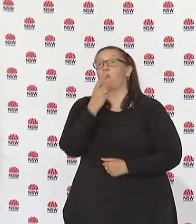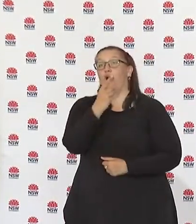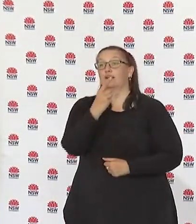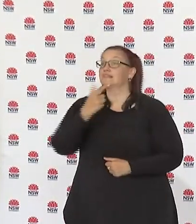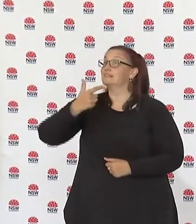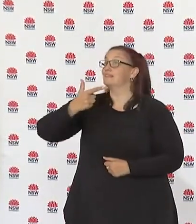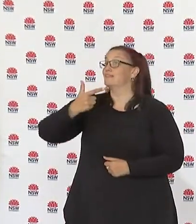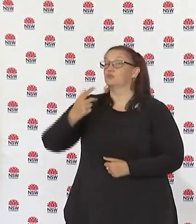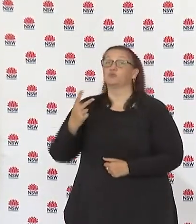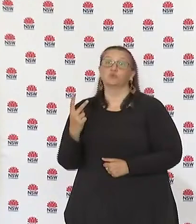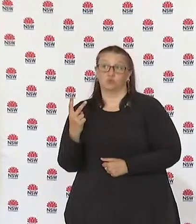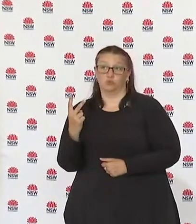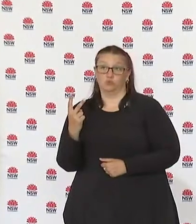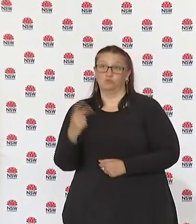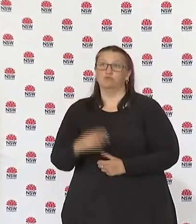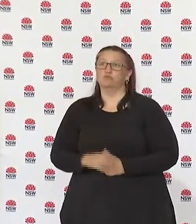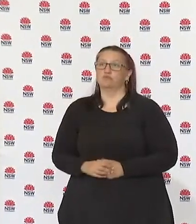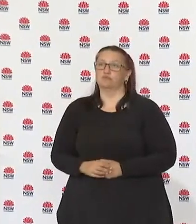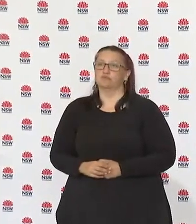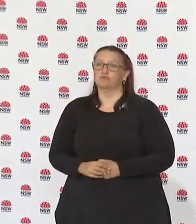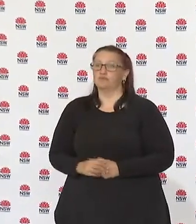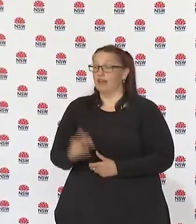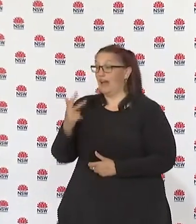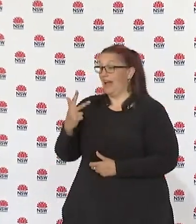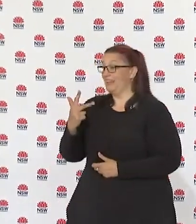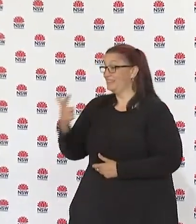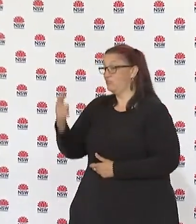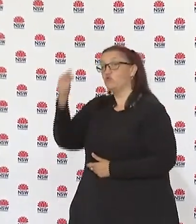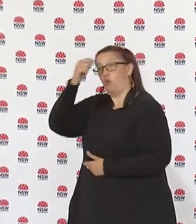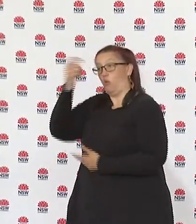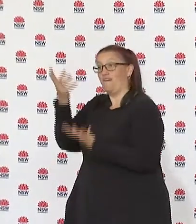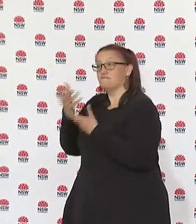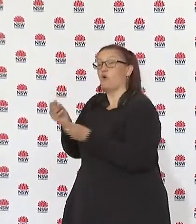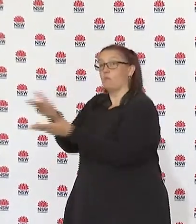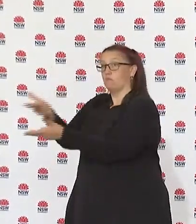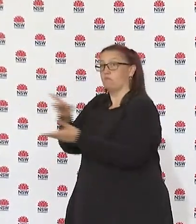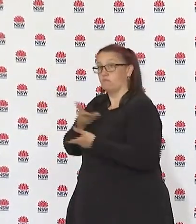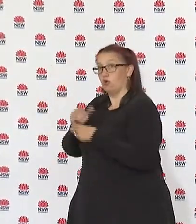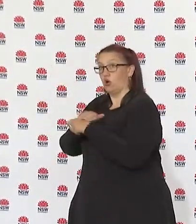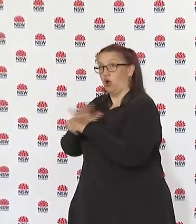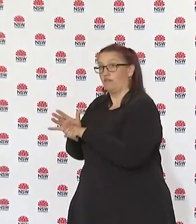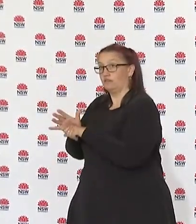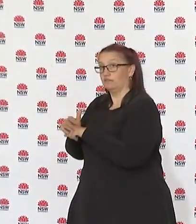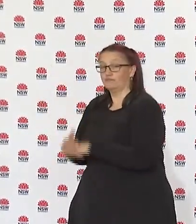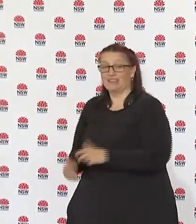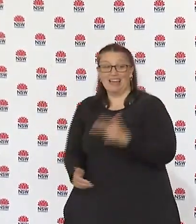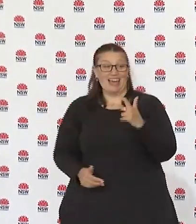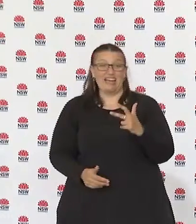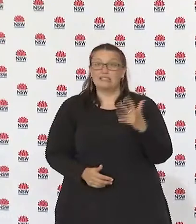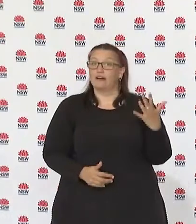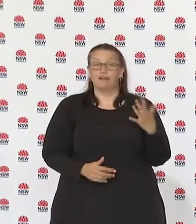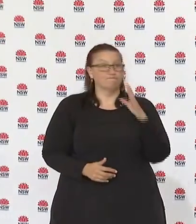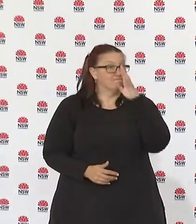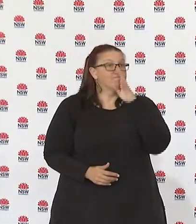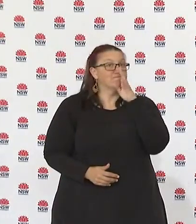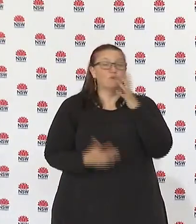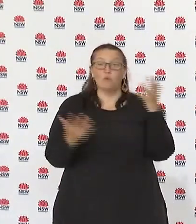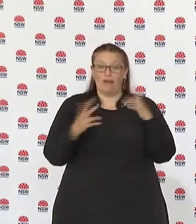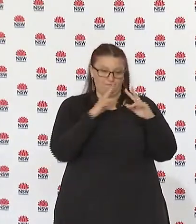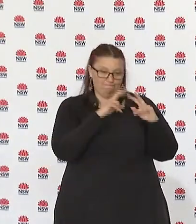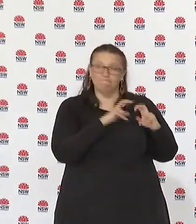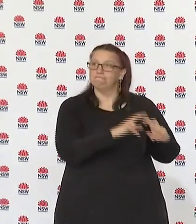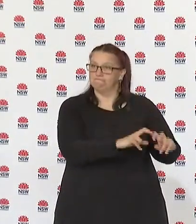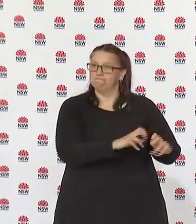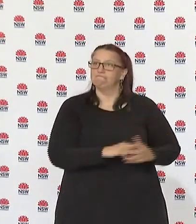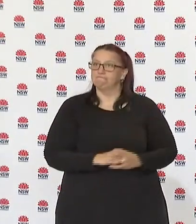night. 87 of these were linked to known cases or clusters, and the source of the other 85 remain under investigation. 3